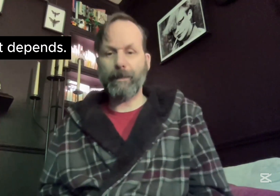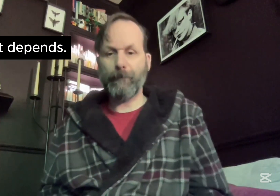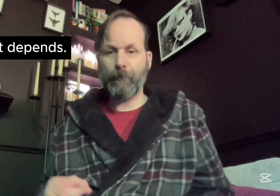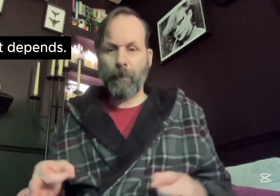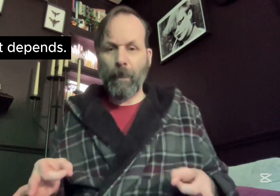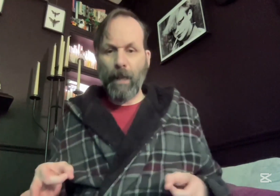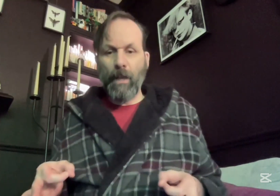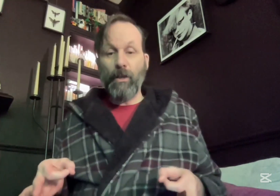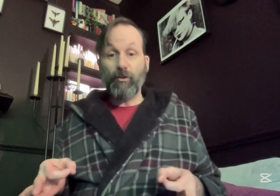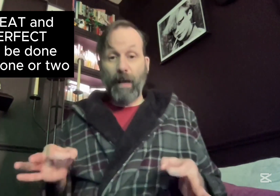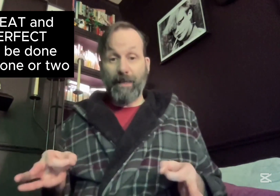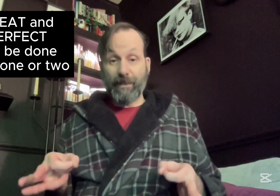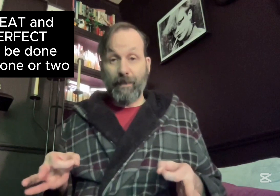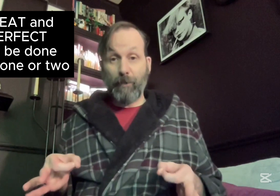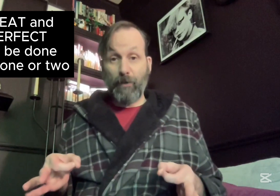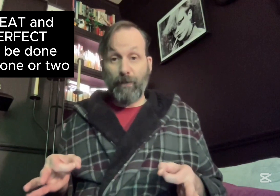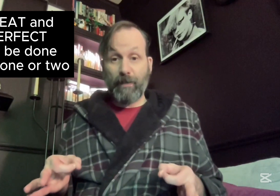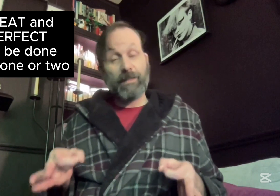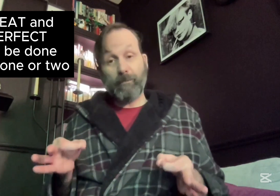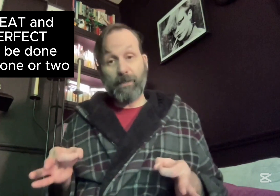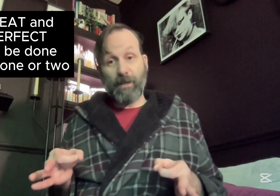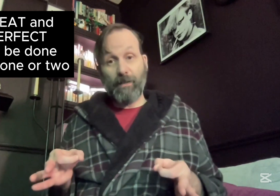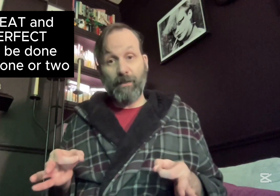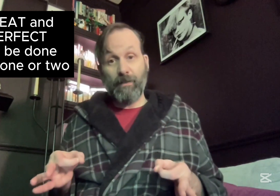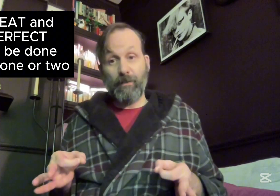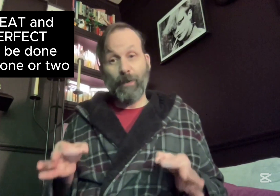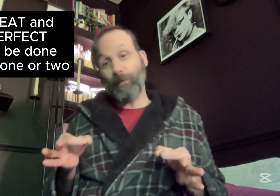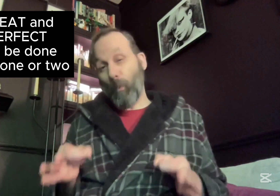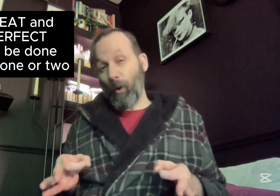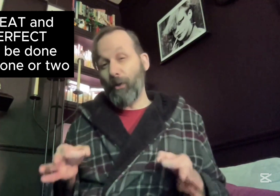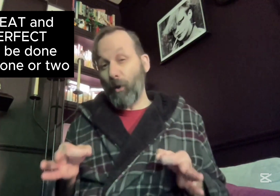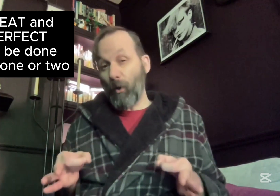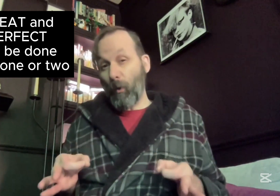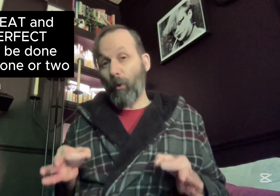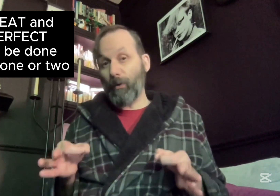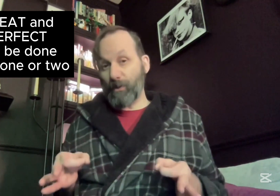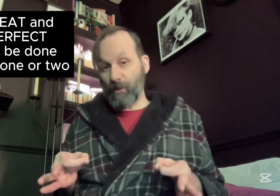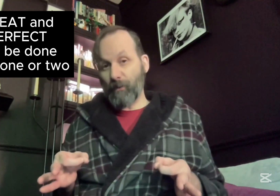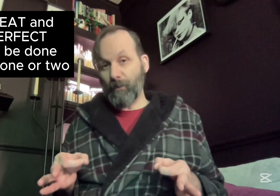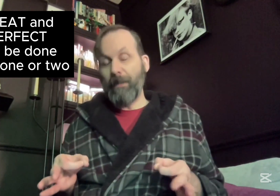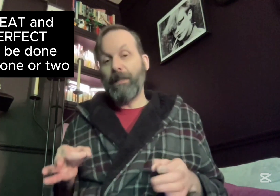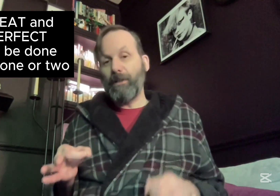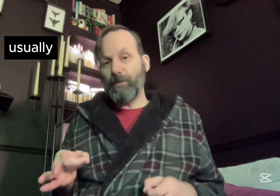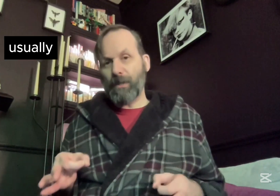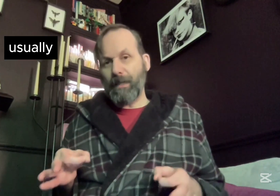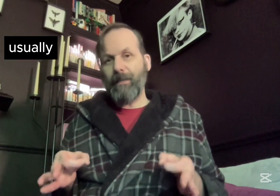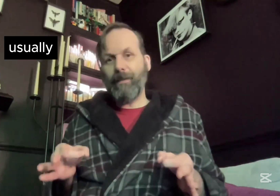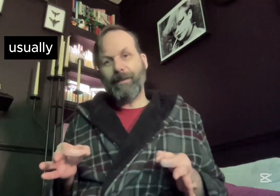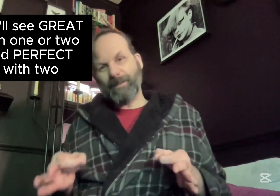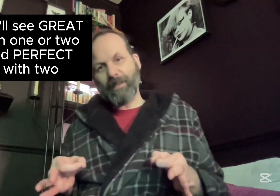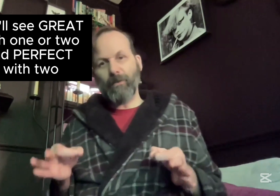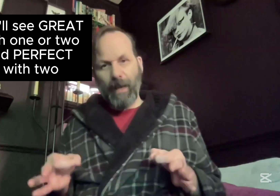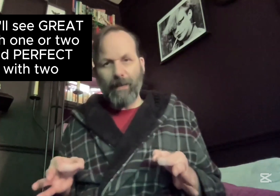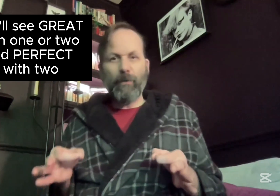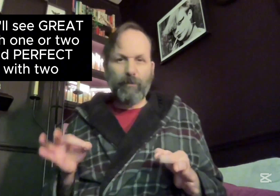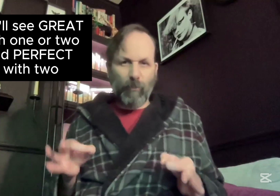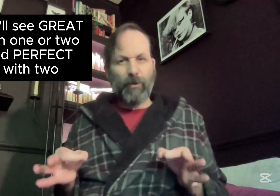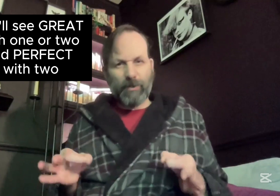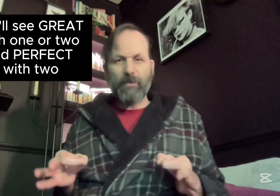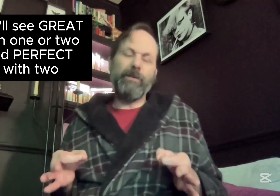that. Great and perfect can be done with one or two. Usually you'll see great with one or two